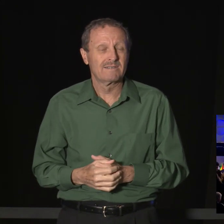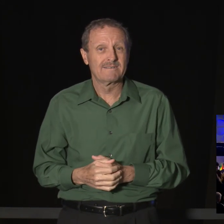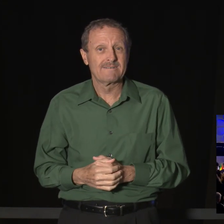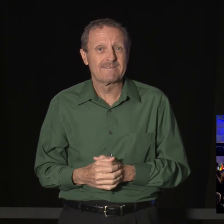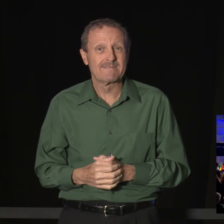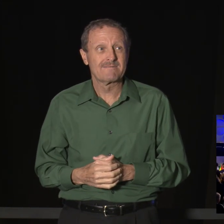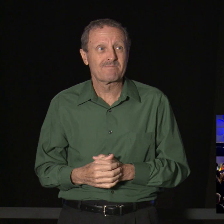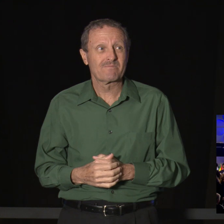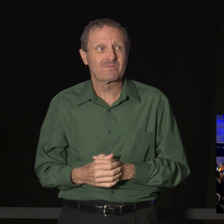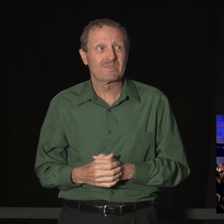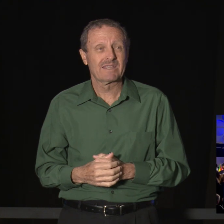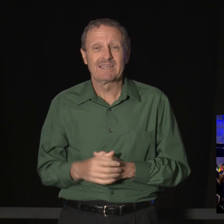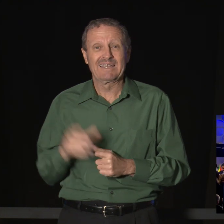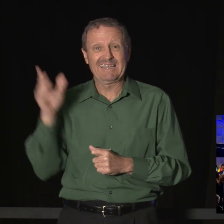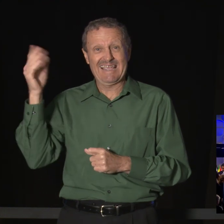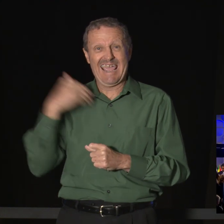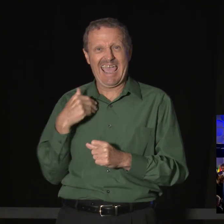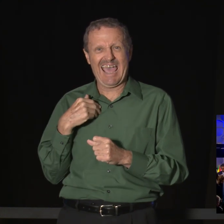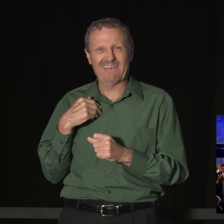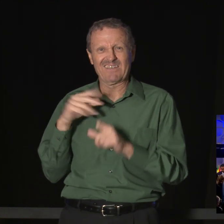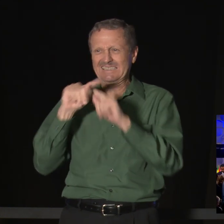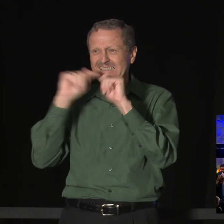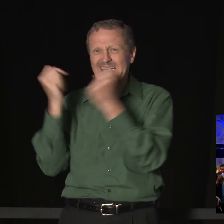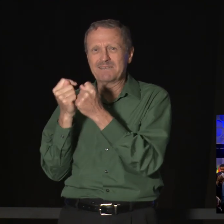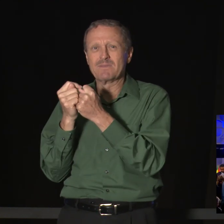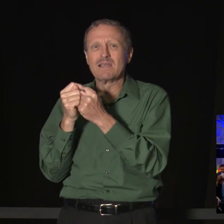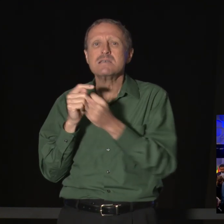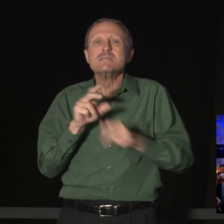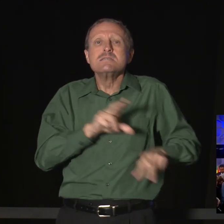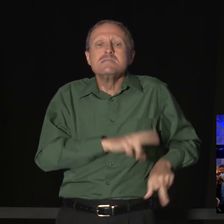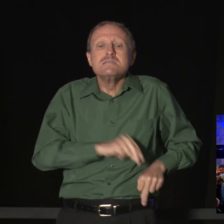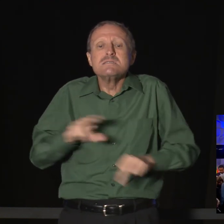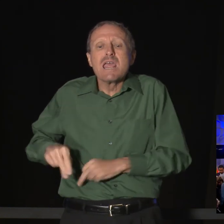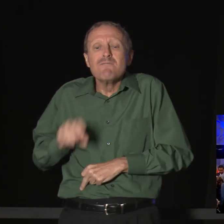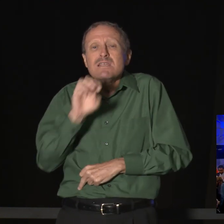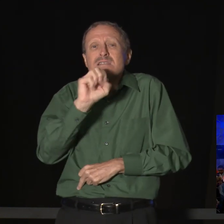And he's got a team of Navy SEAL angels.